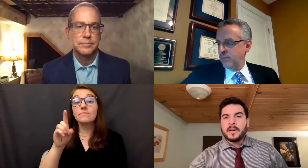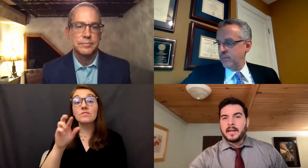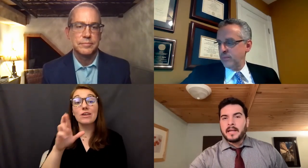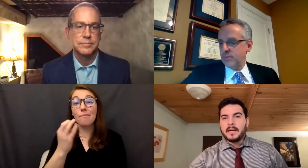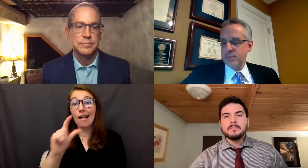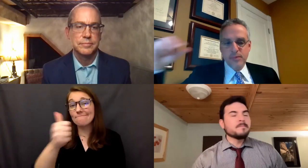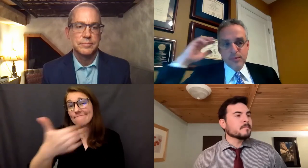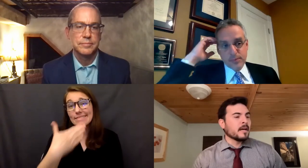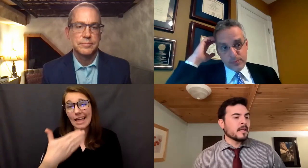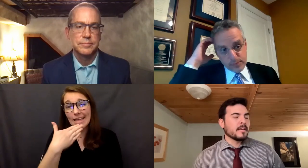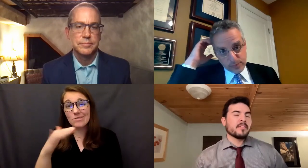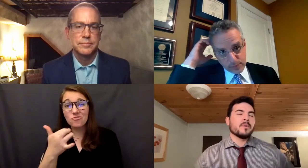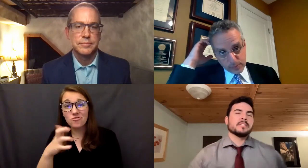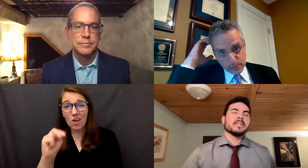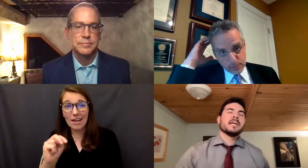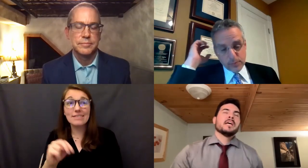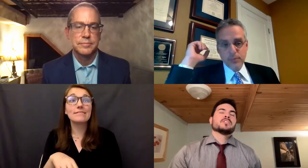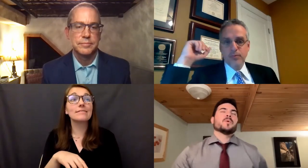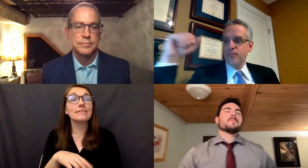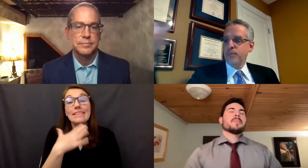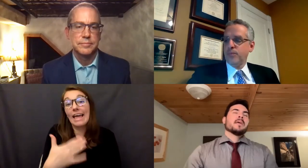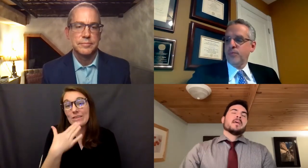Thanks, Joe, and thanks for that question.